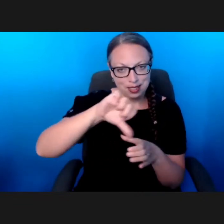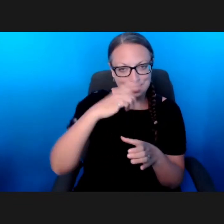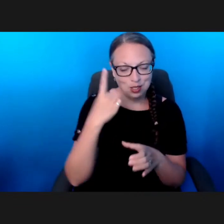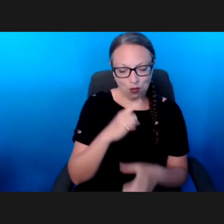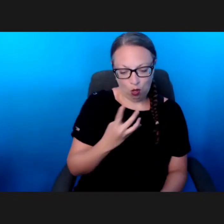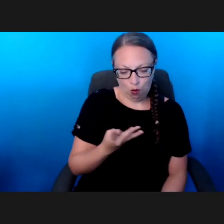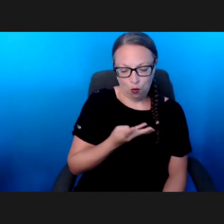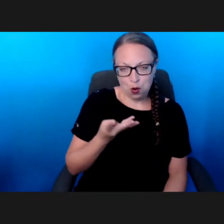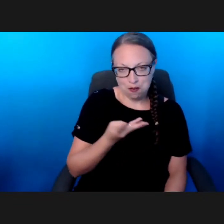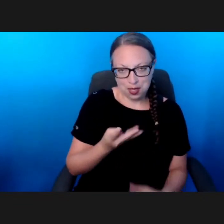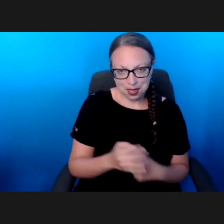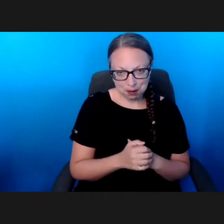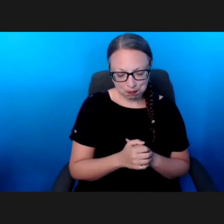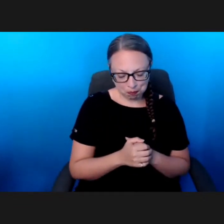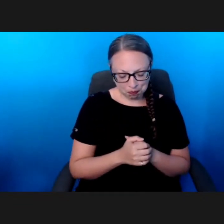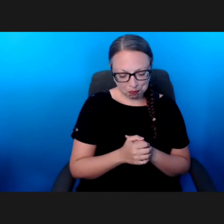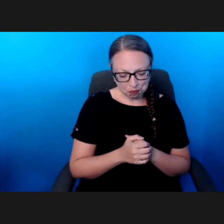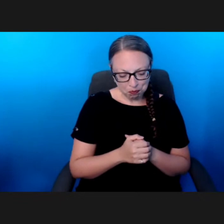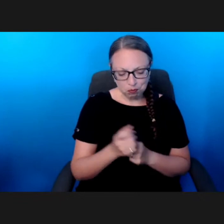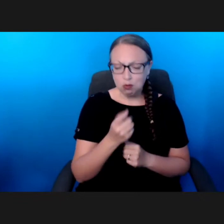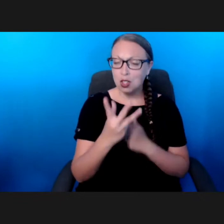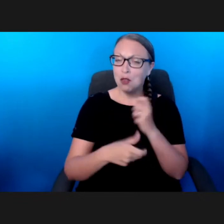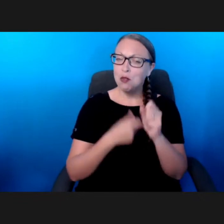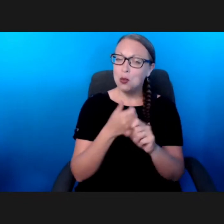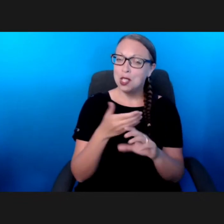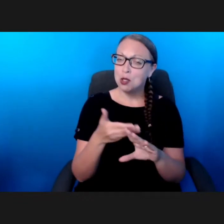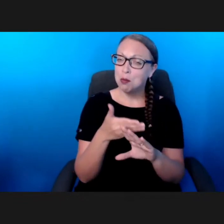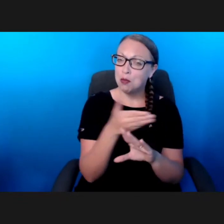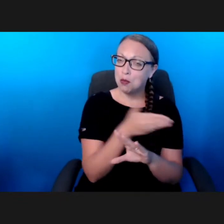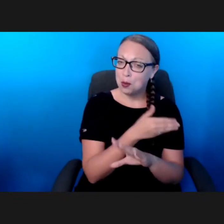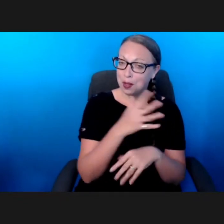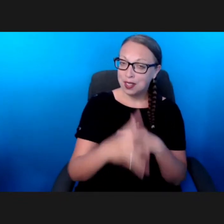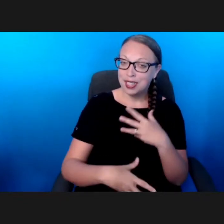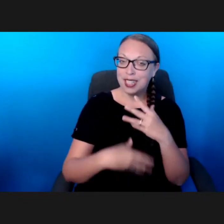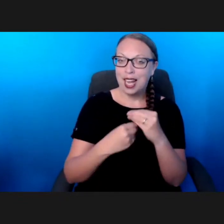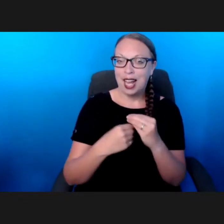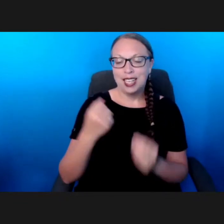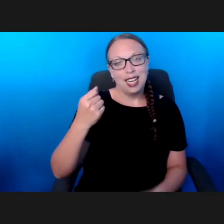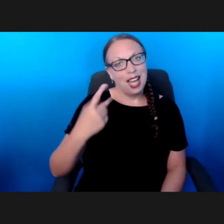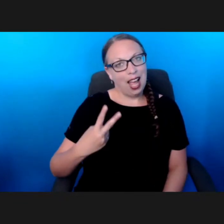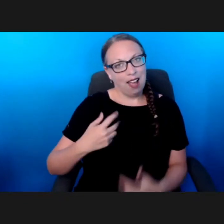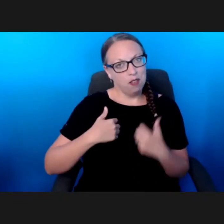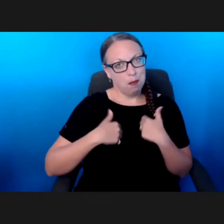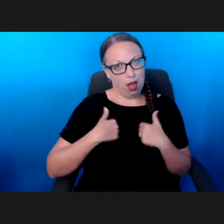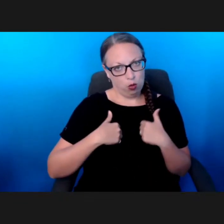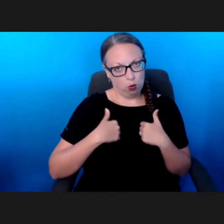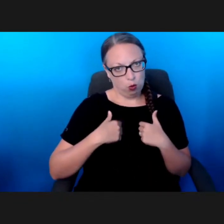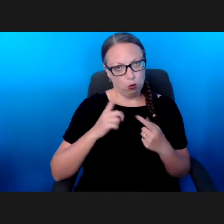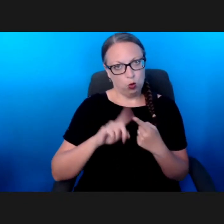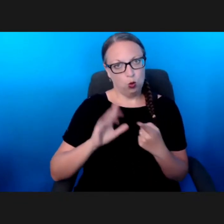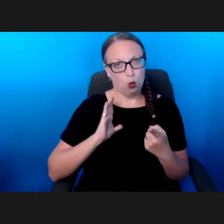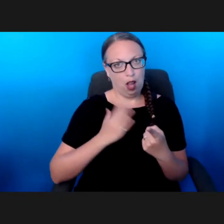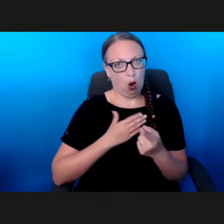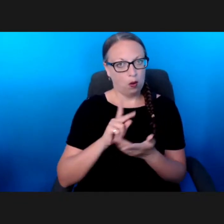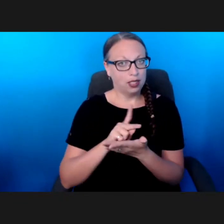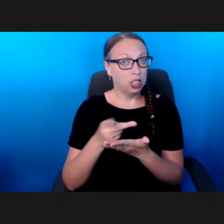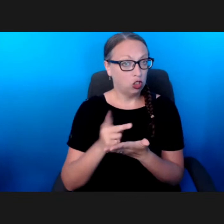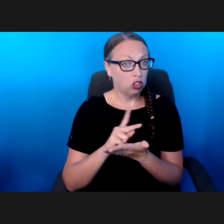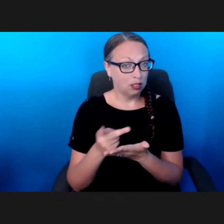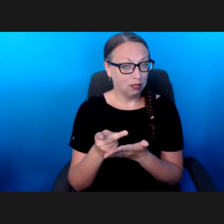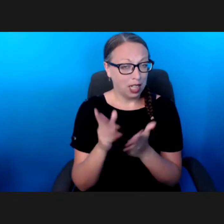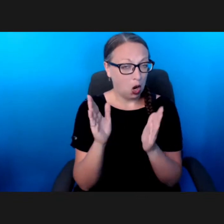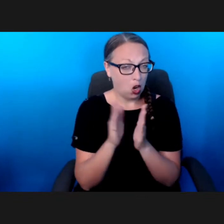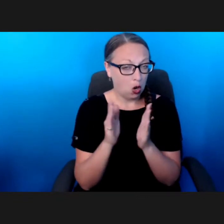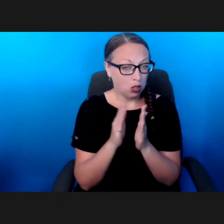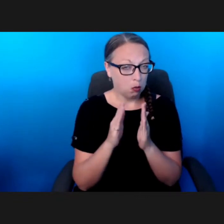us. A couple of years before, he had added a half bath off of our kitchen at the back of our small wood